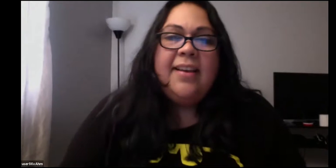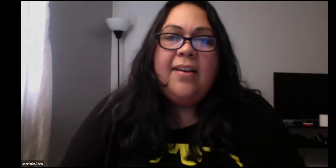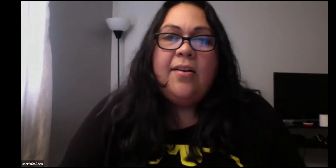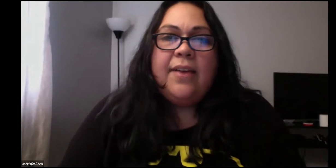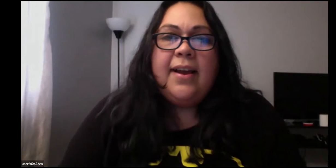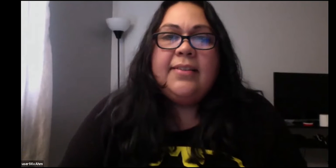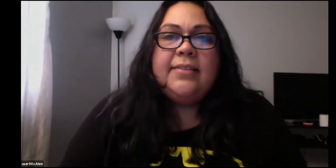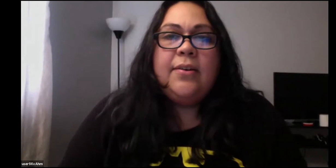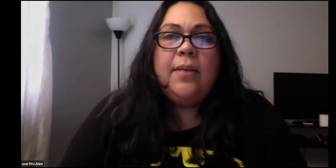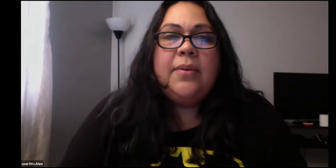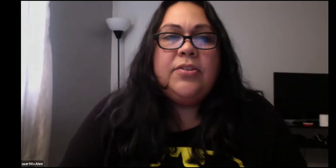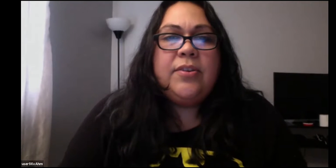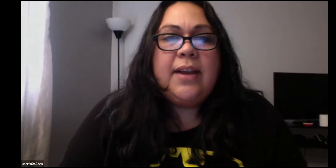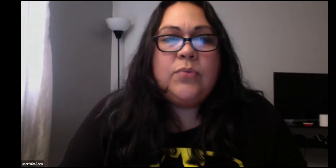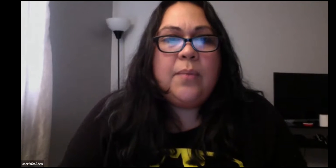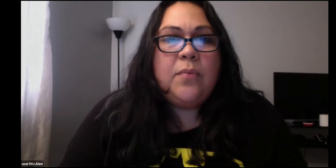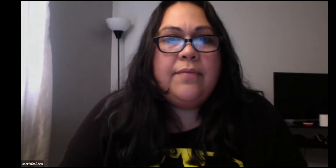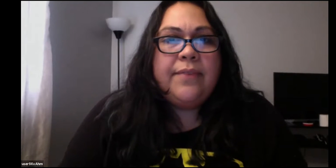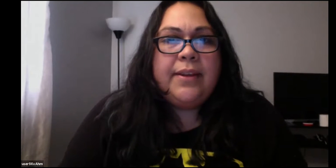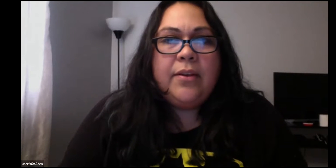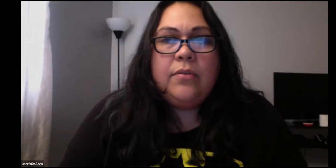All right, so I'm gonna show you guys one more video.